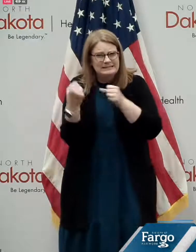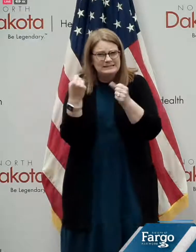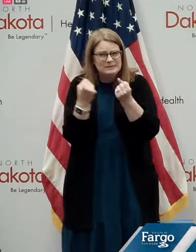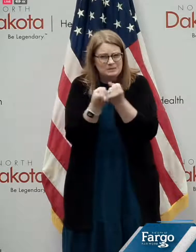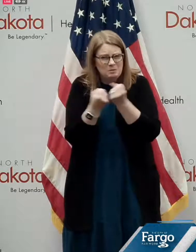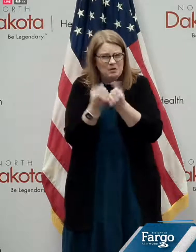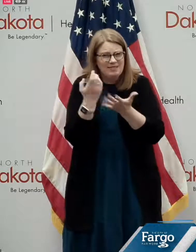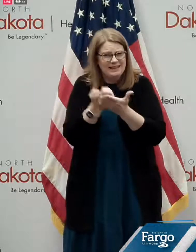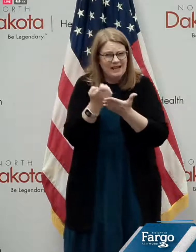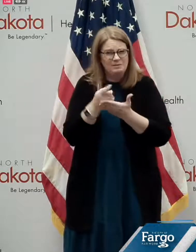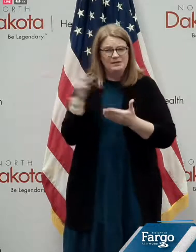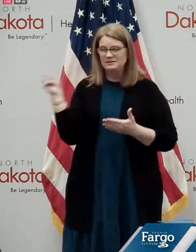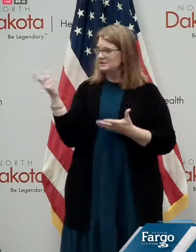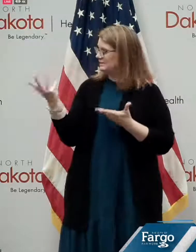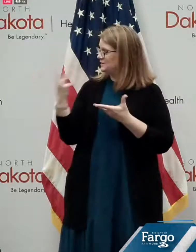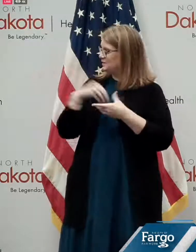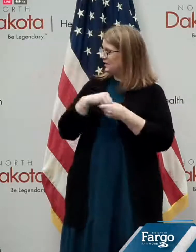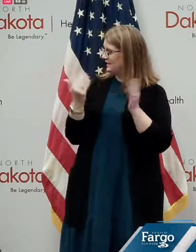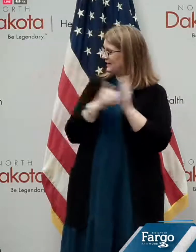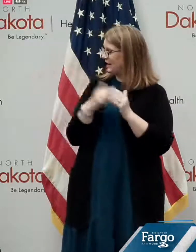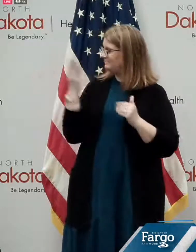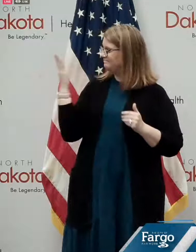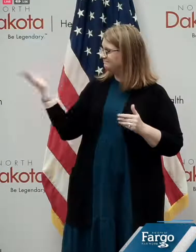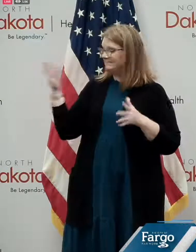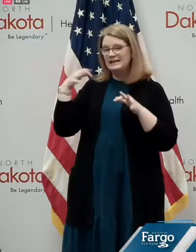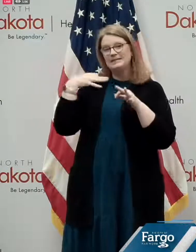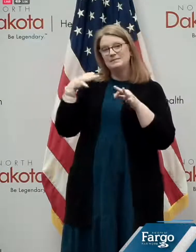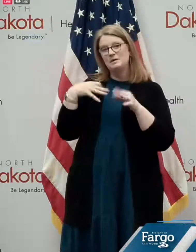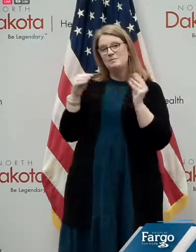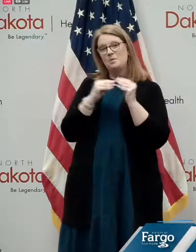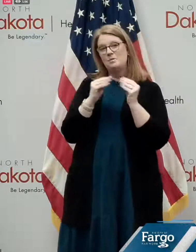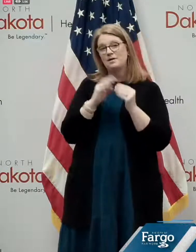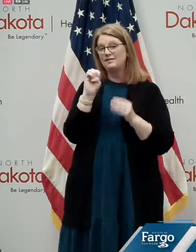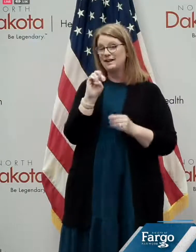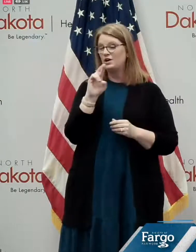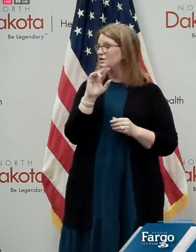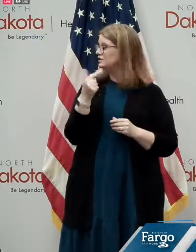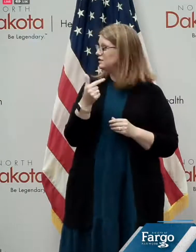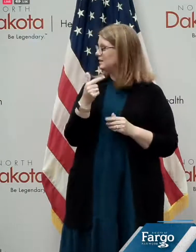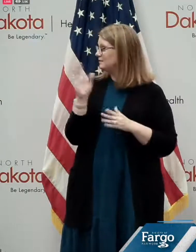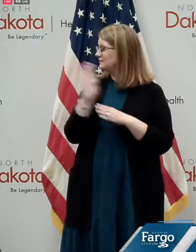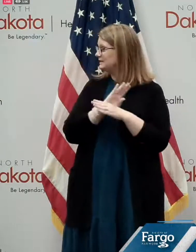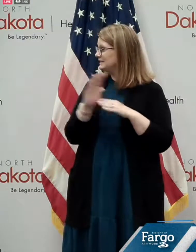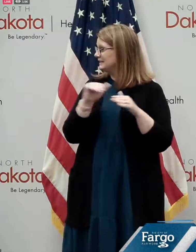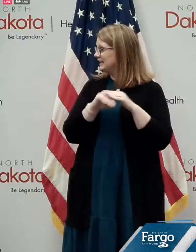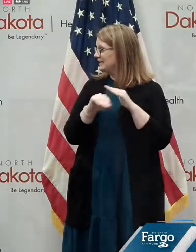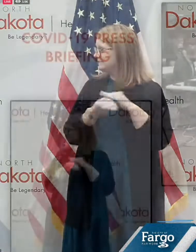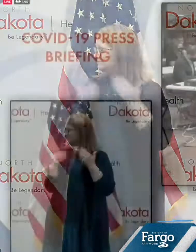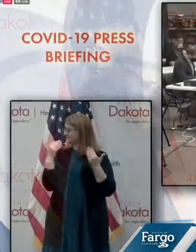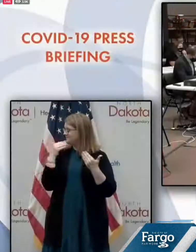state, she's joining us again today to tell us more about the ERG and how businesses can access it. Welcome, Michelle.